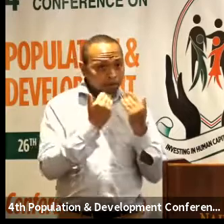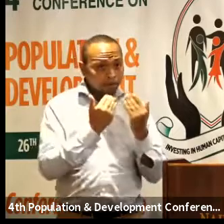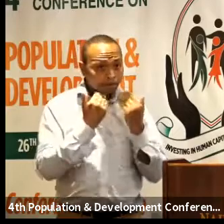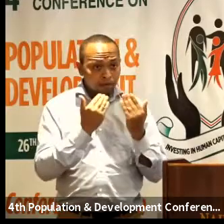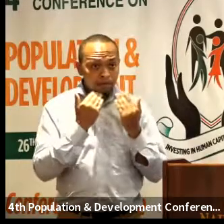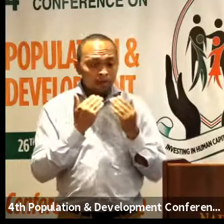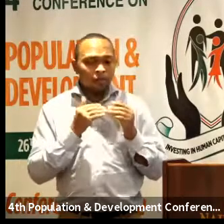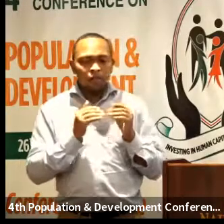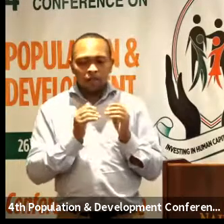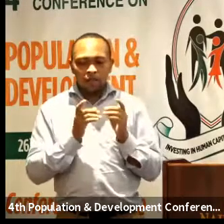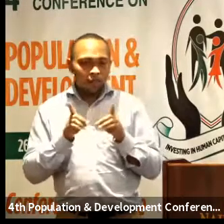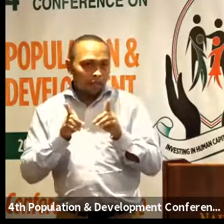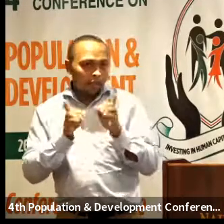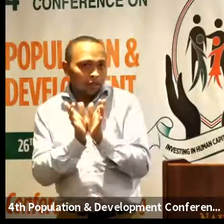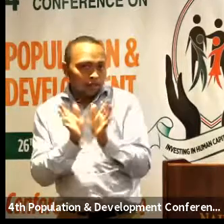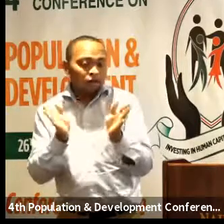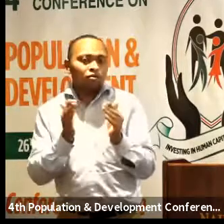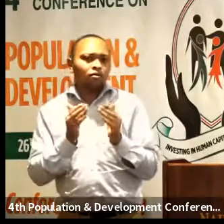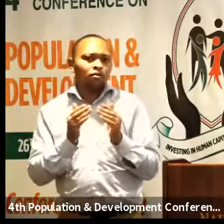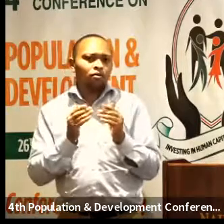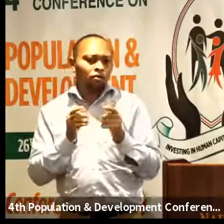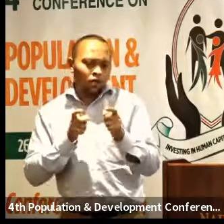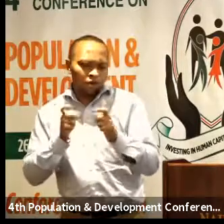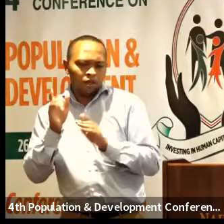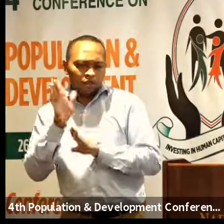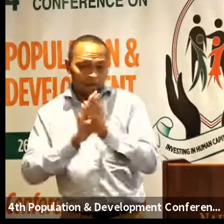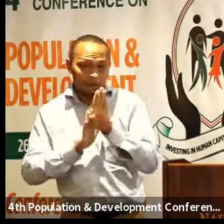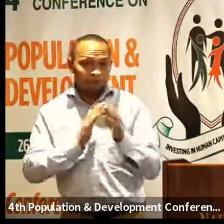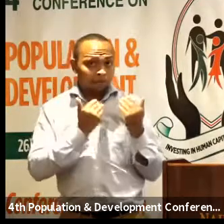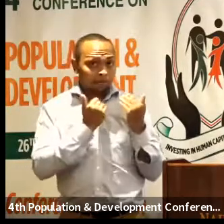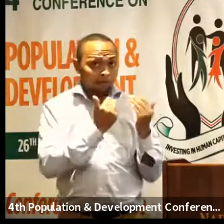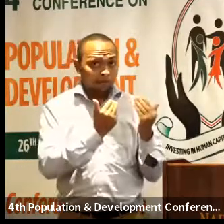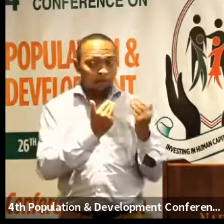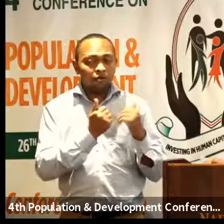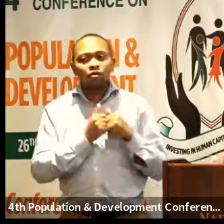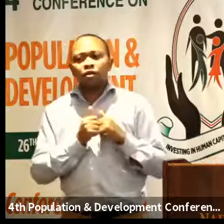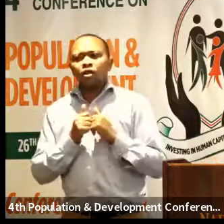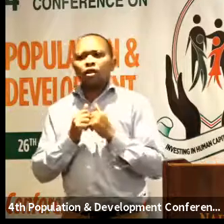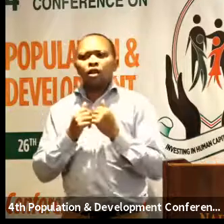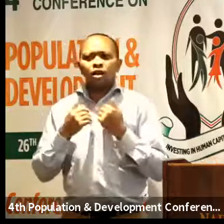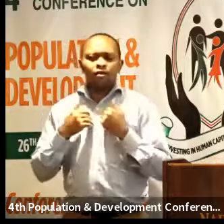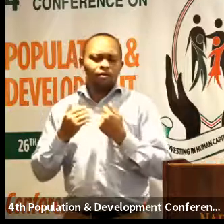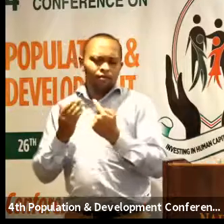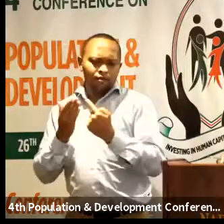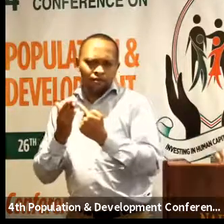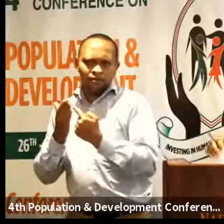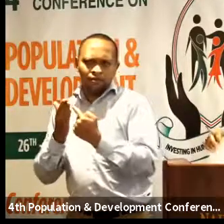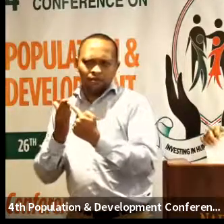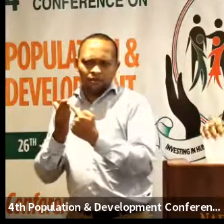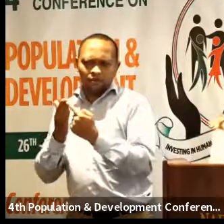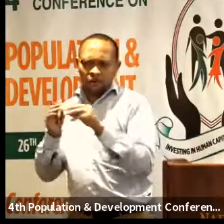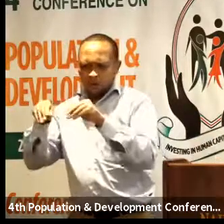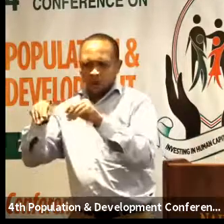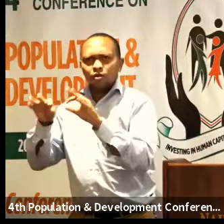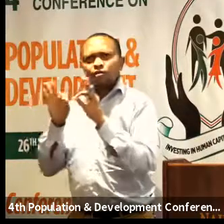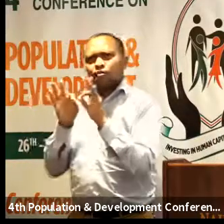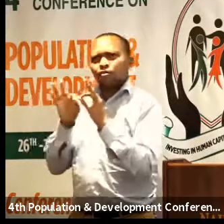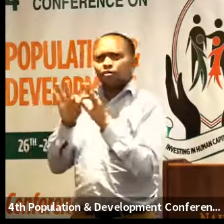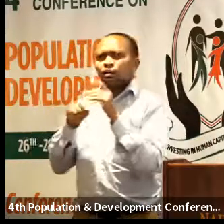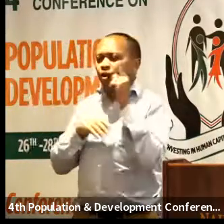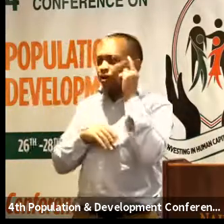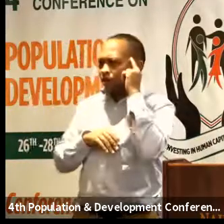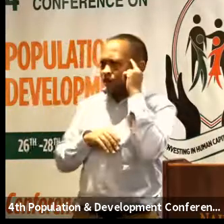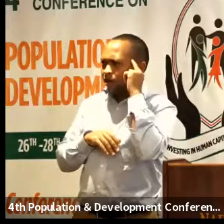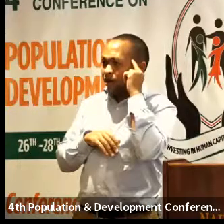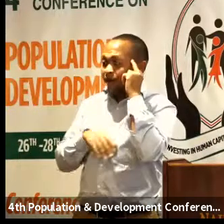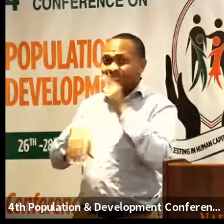General for National Council for Population and Development. We've had a very interactive session. Actually, we thought the time was not